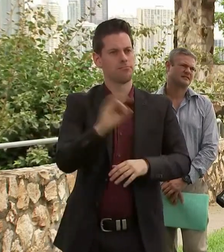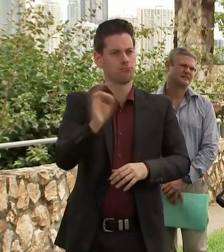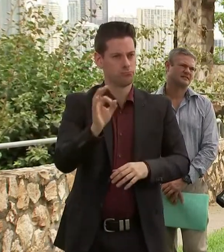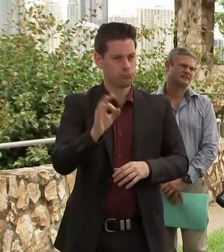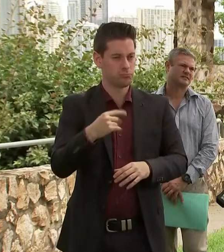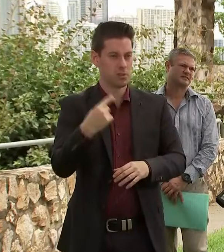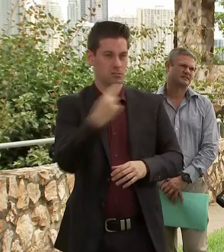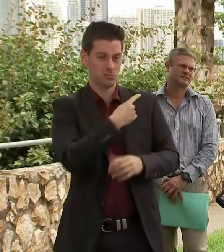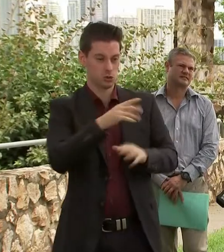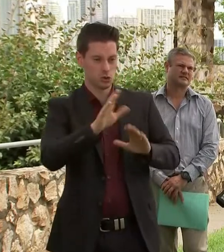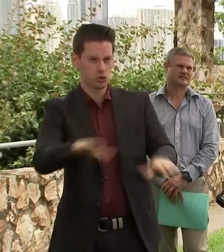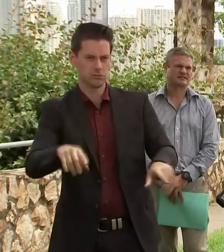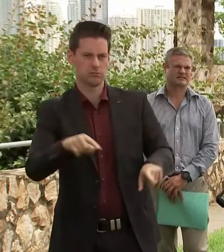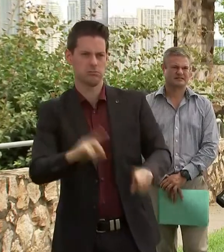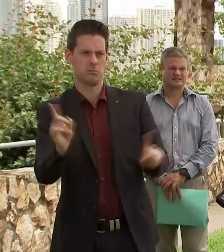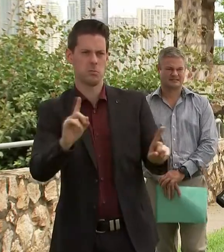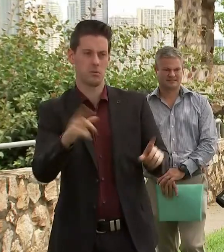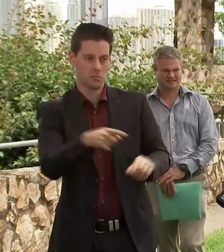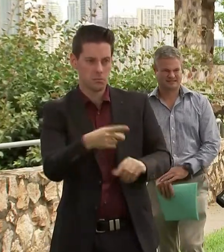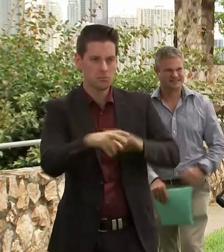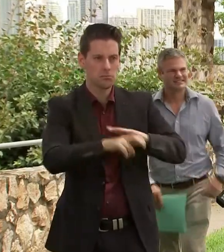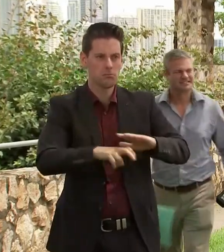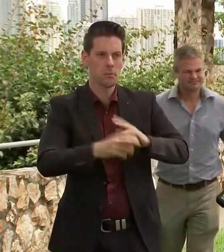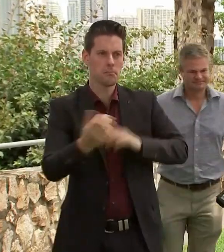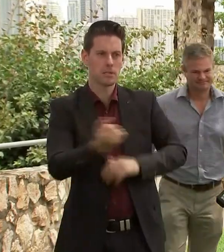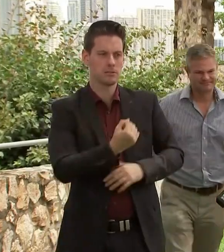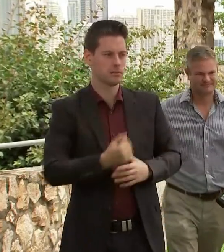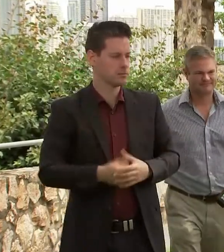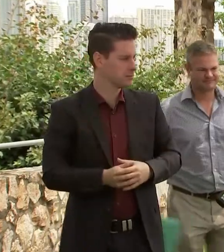14 days? I'll let Dr. Smith respond to that.